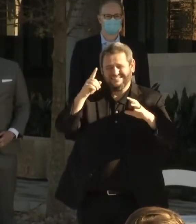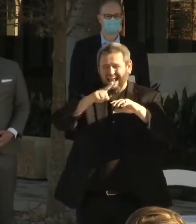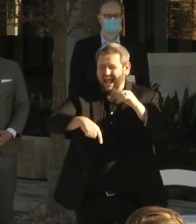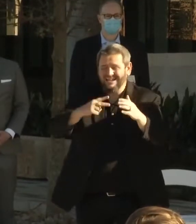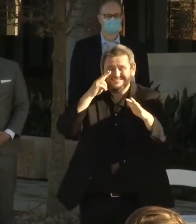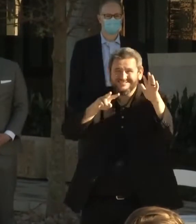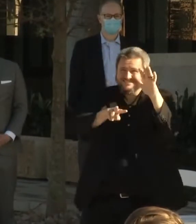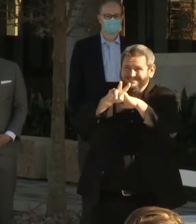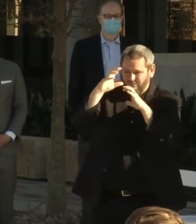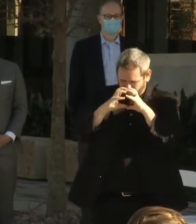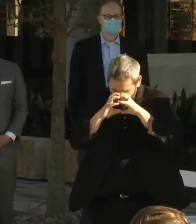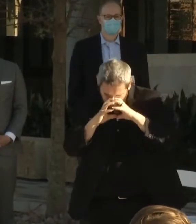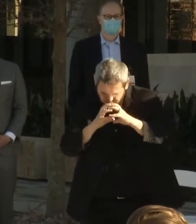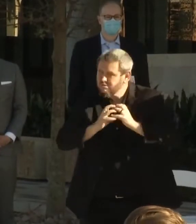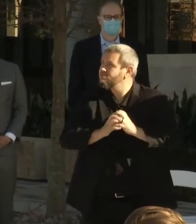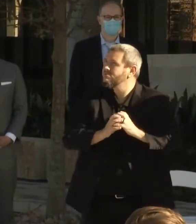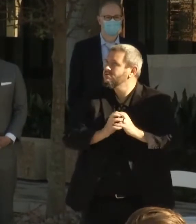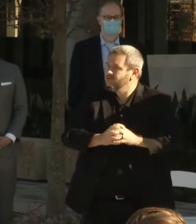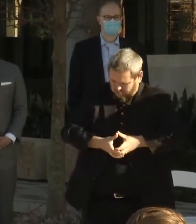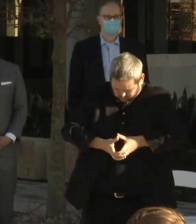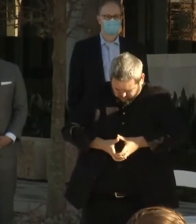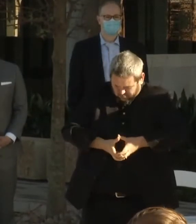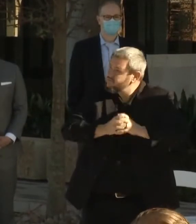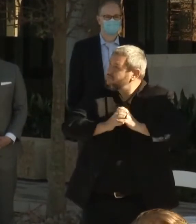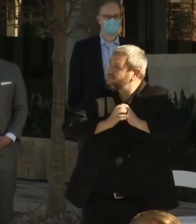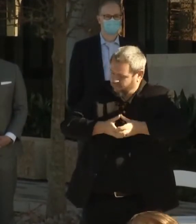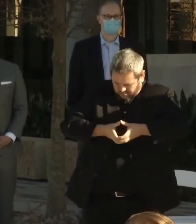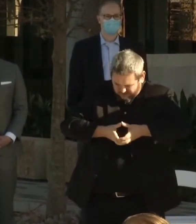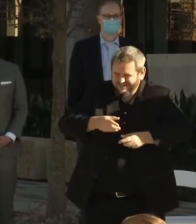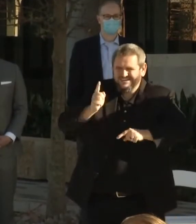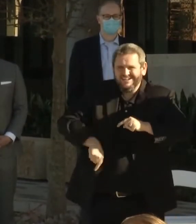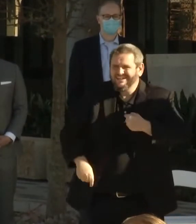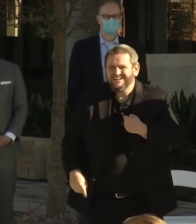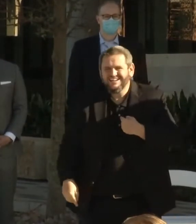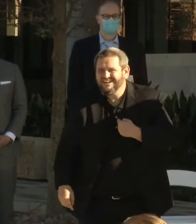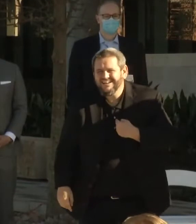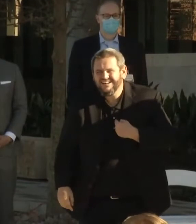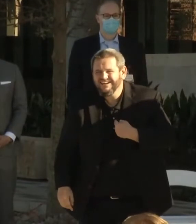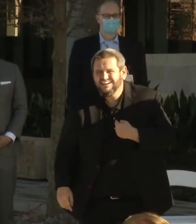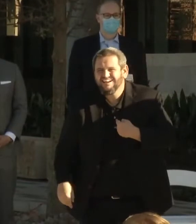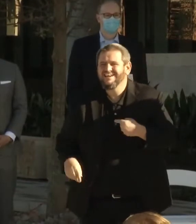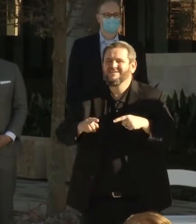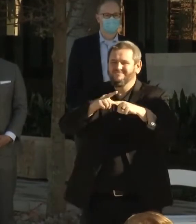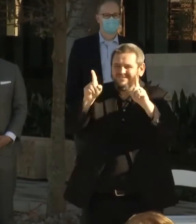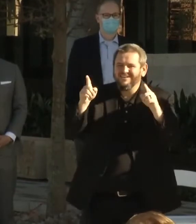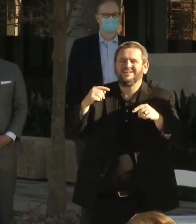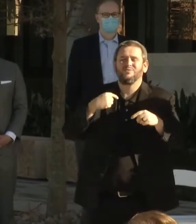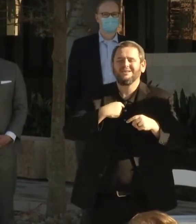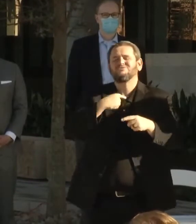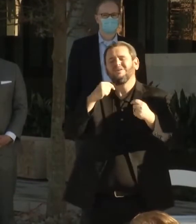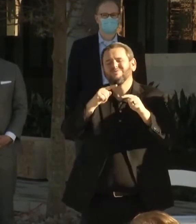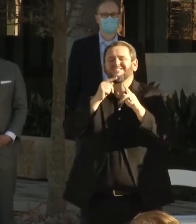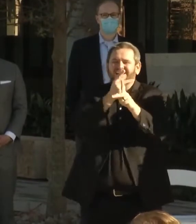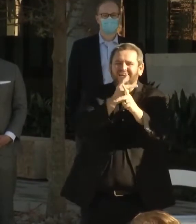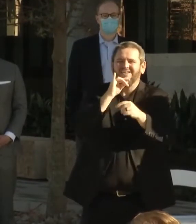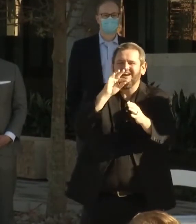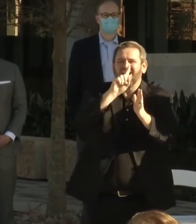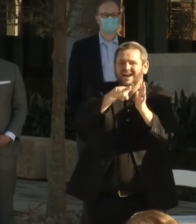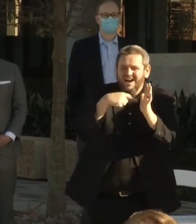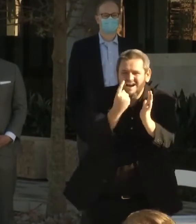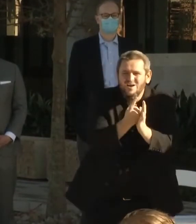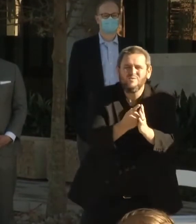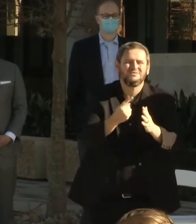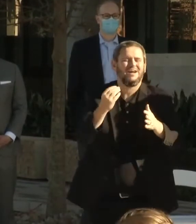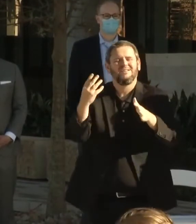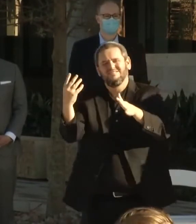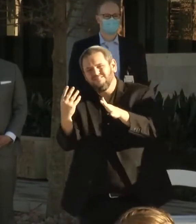our community, we're managing this on an hour-to-hour basis. Patients get admitted and discharged routinely. There